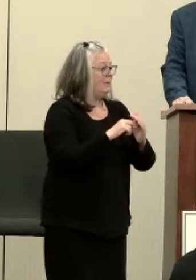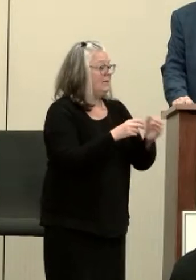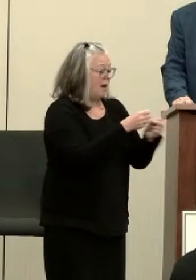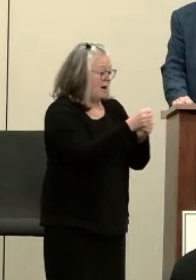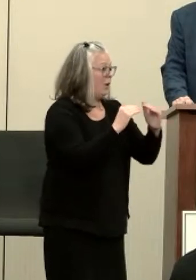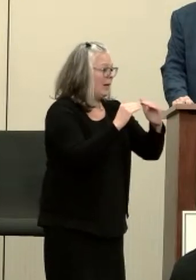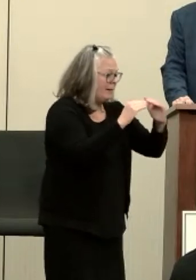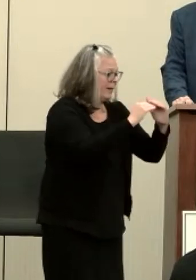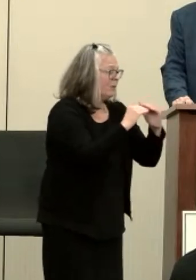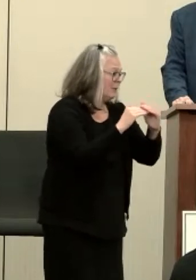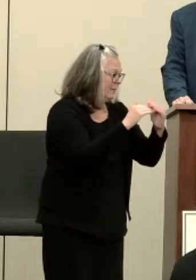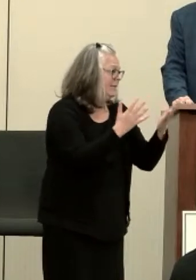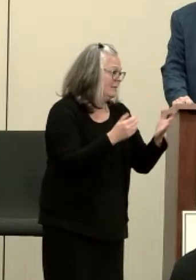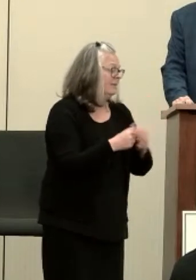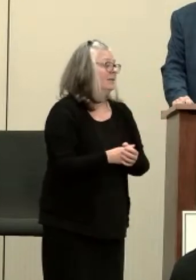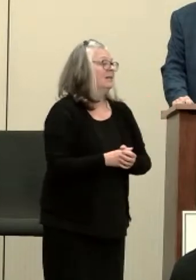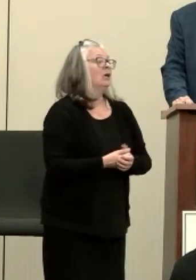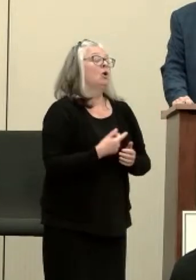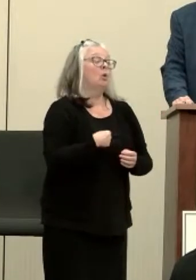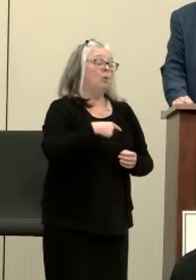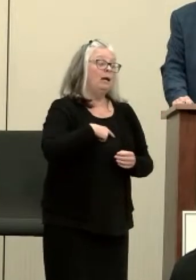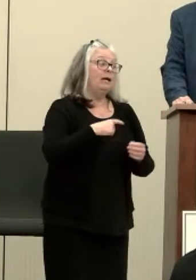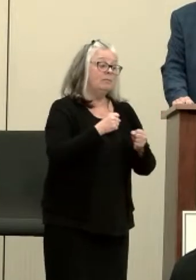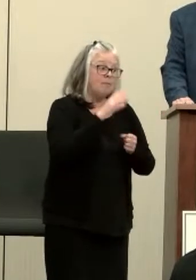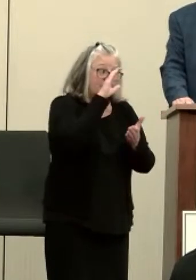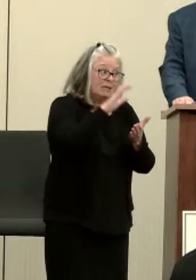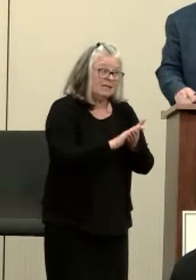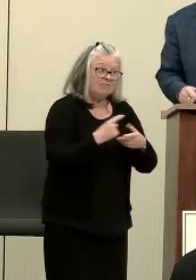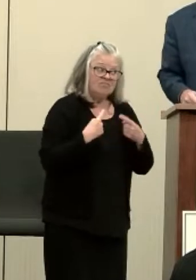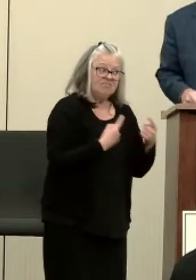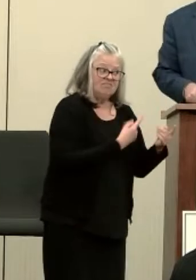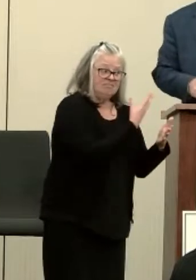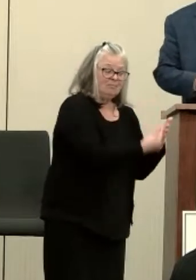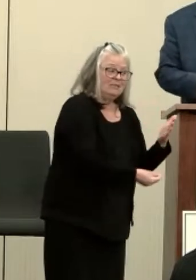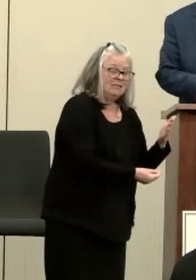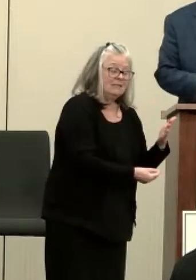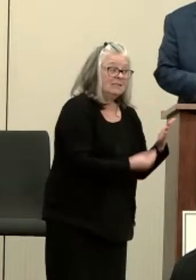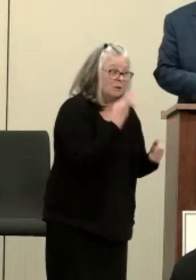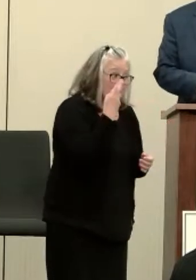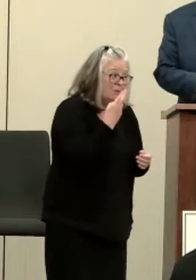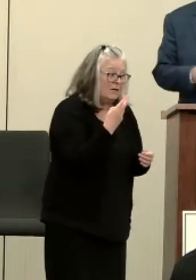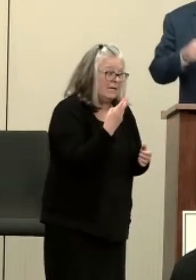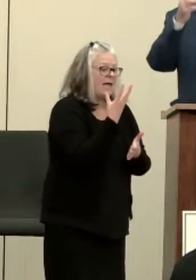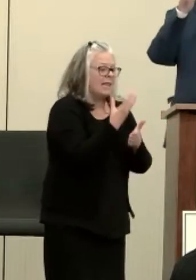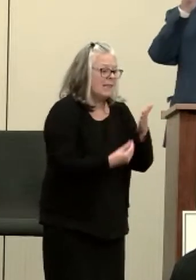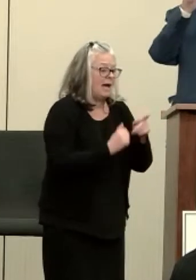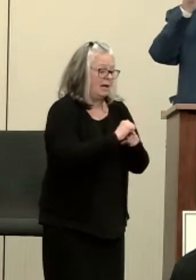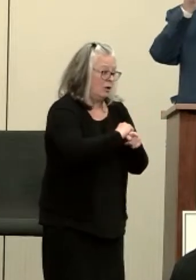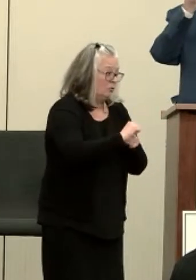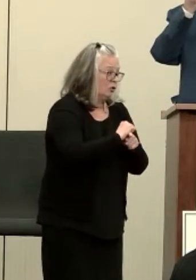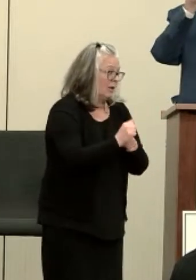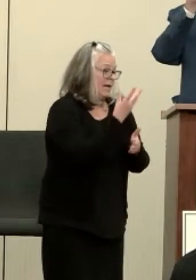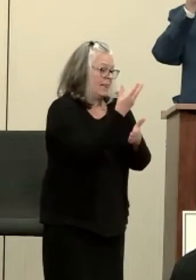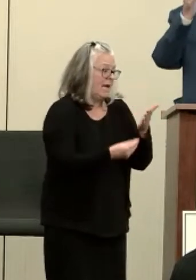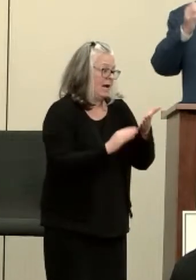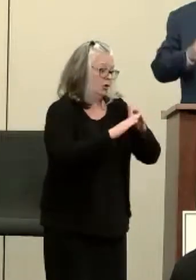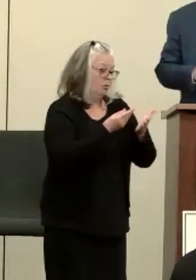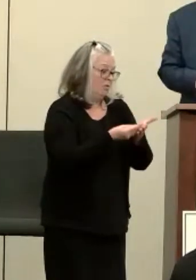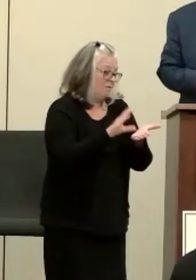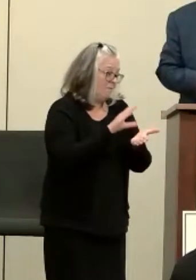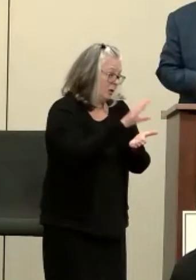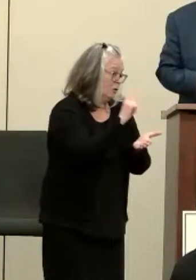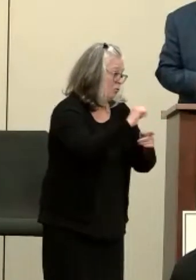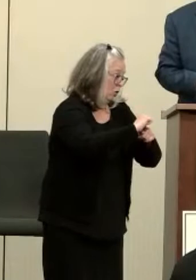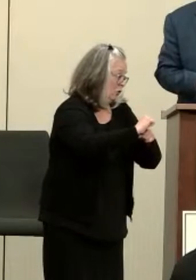employment. We believe that one of the reasons that's not existing is there is a lack of training and community funding for that